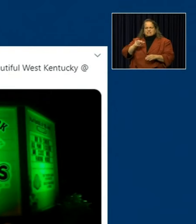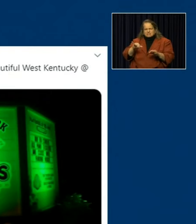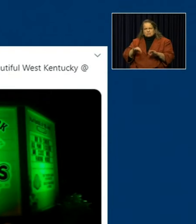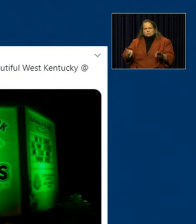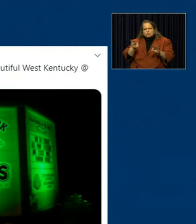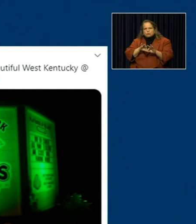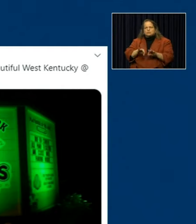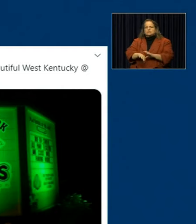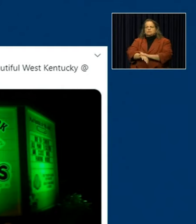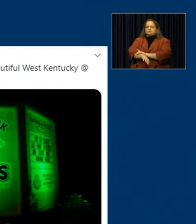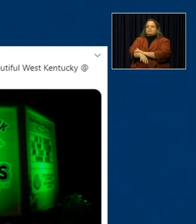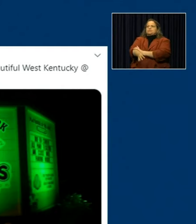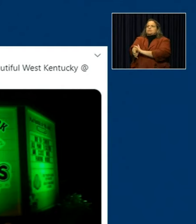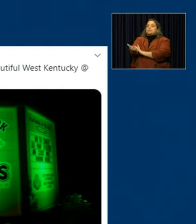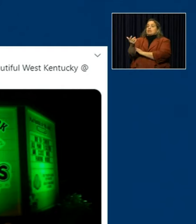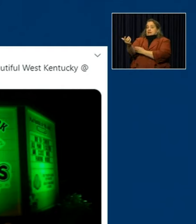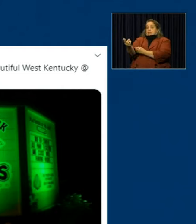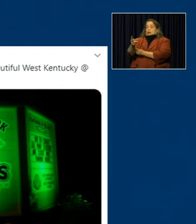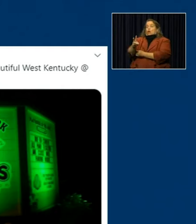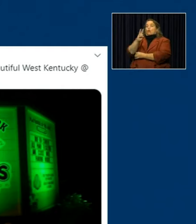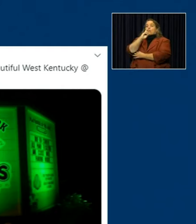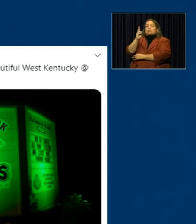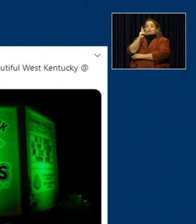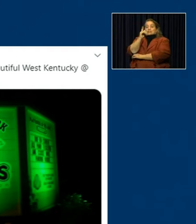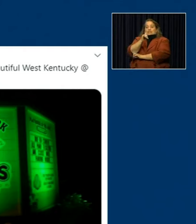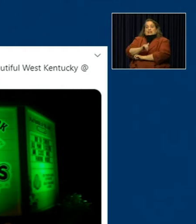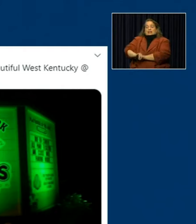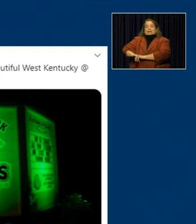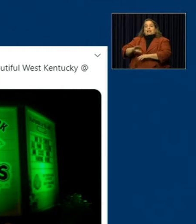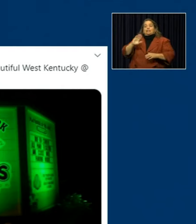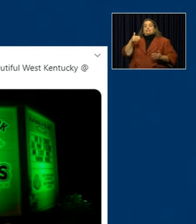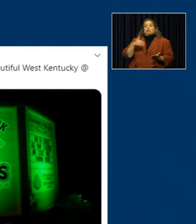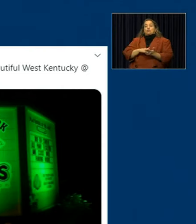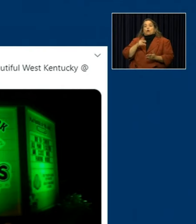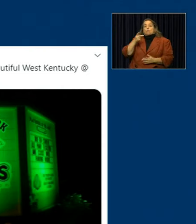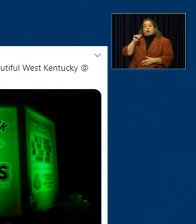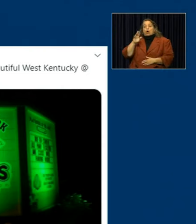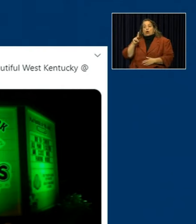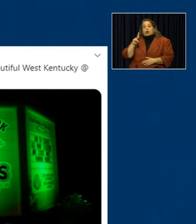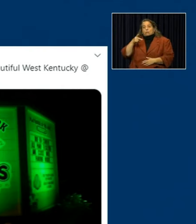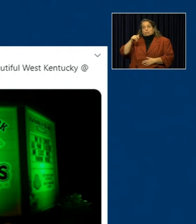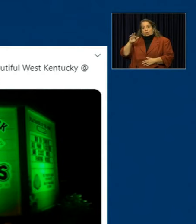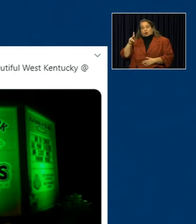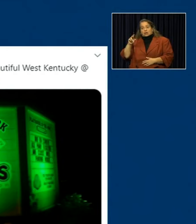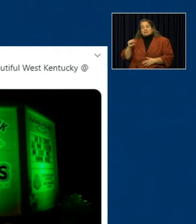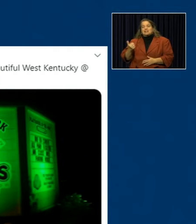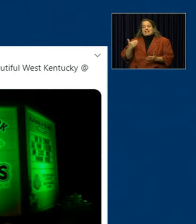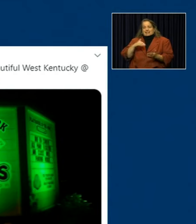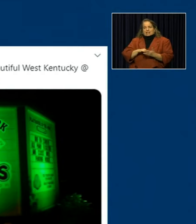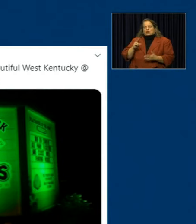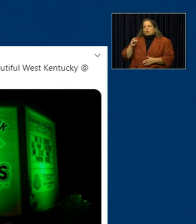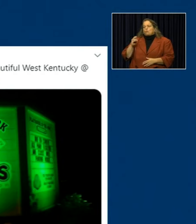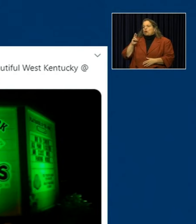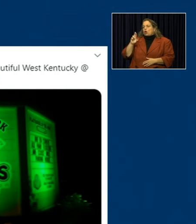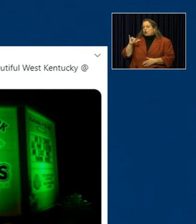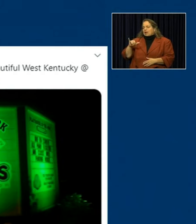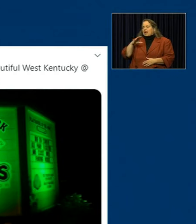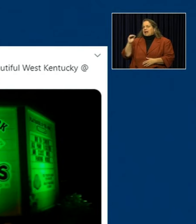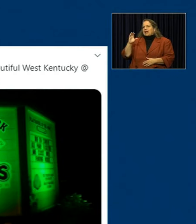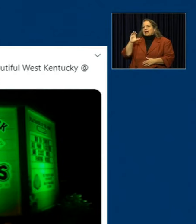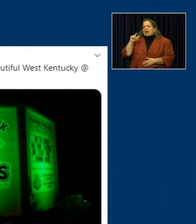And here is Western Kentucky, Central Parks. Again, this is Murray and Callaway